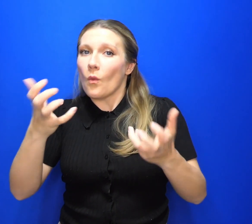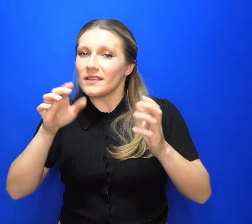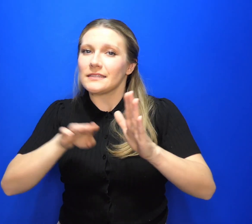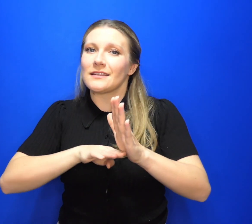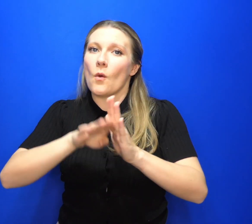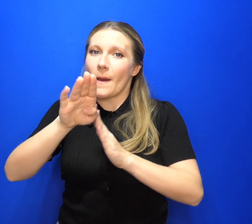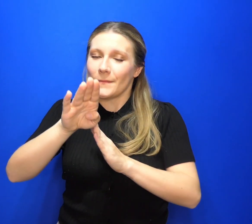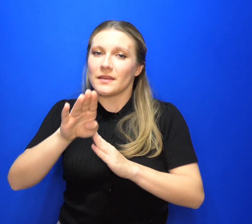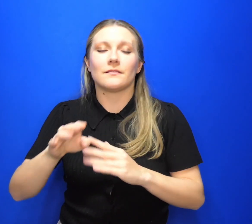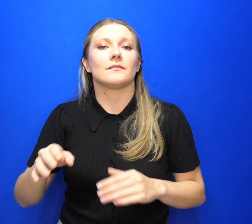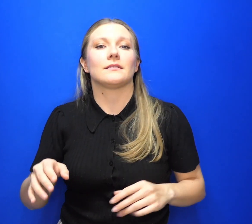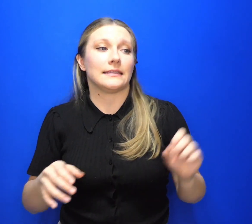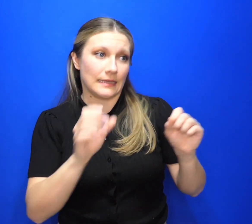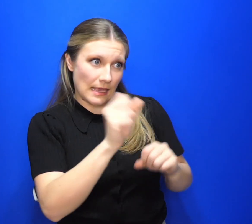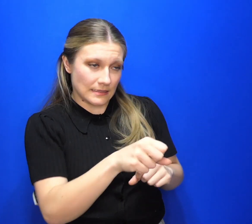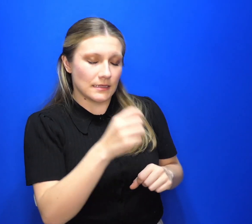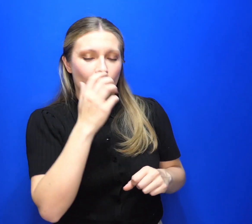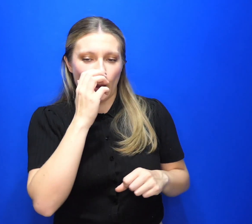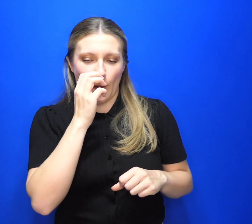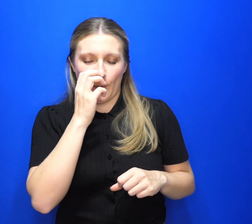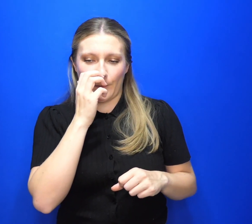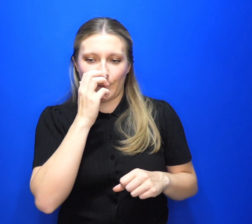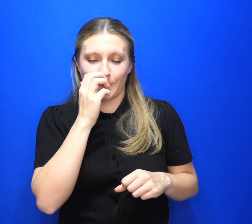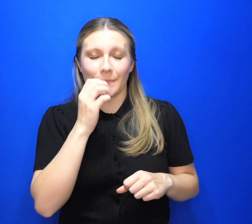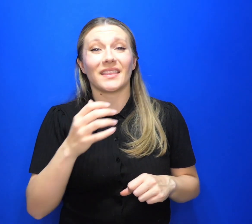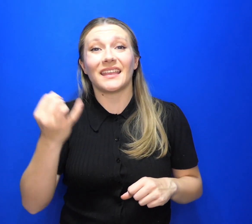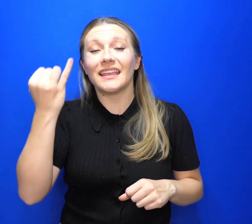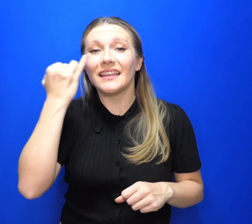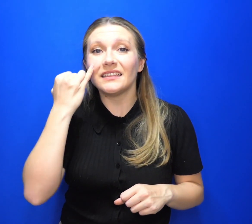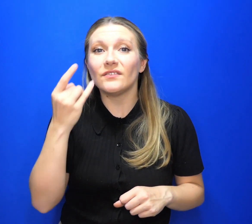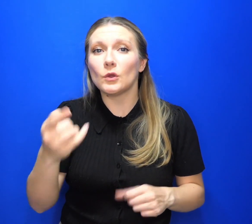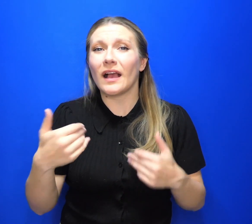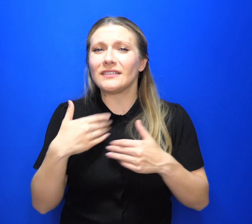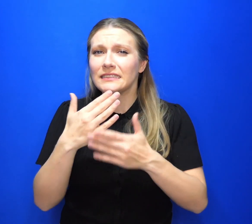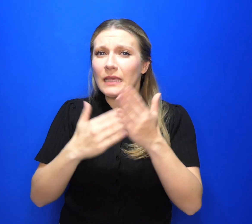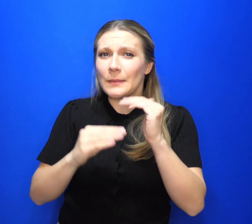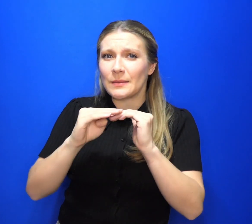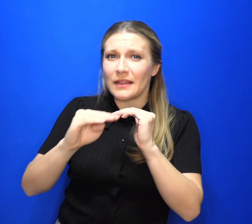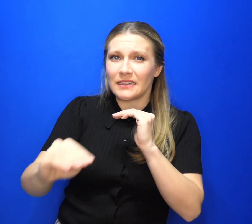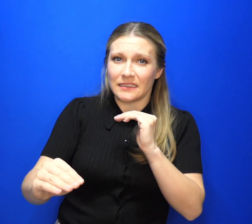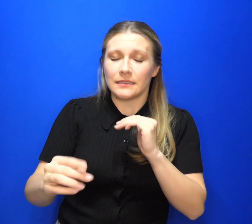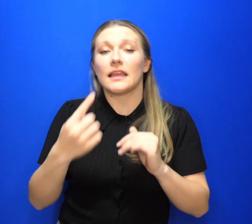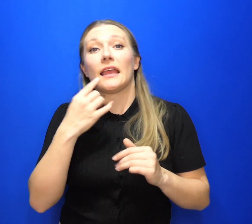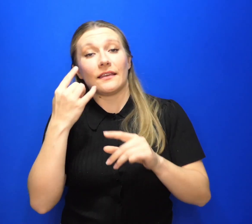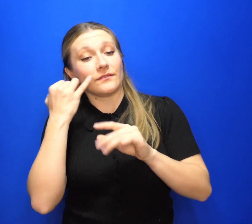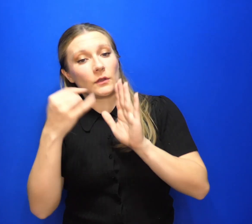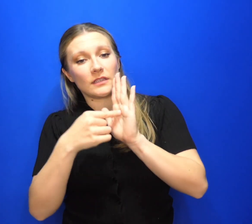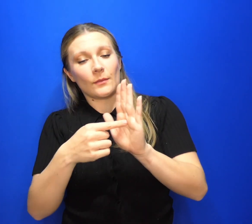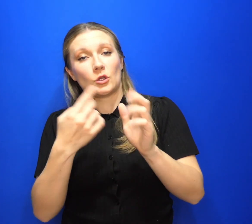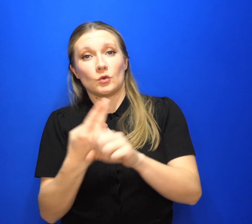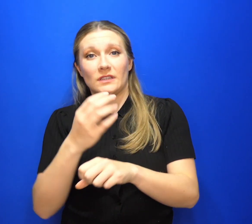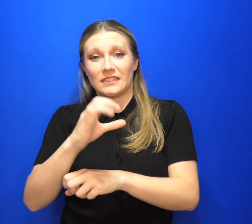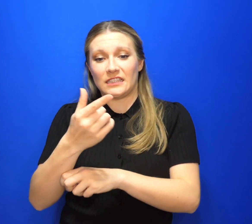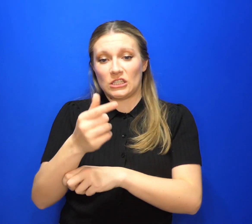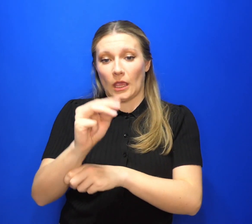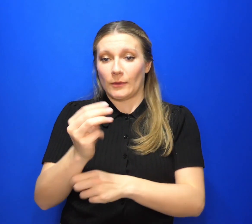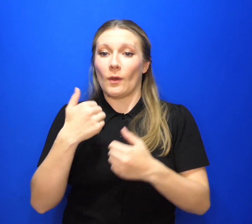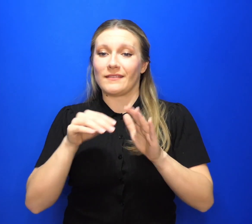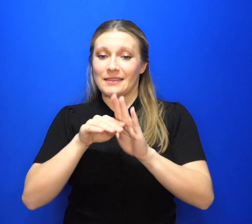have some stability, say you are using a CGM and you have some stability at 120, and then you eat something and, you bolus for it, and 3